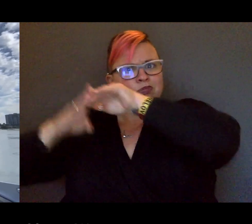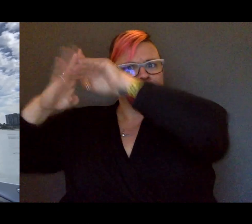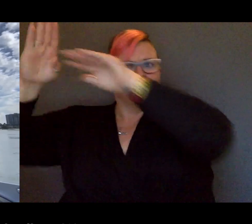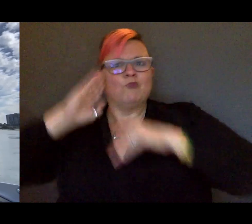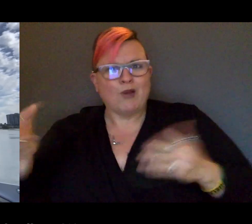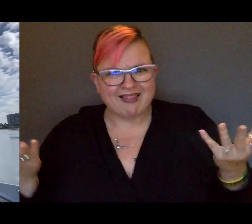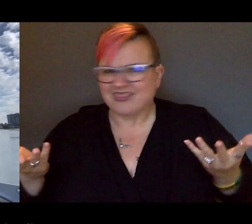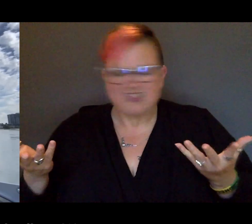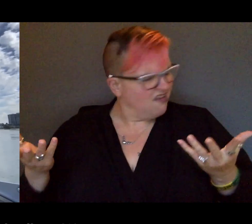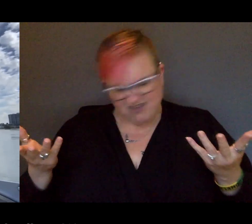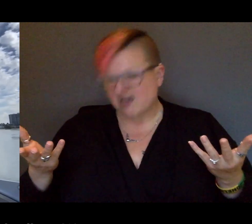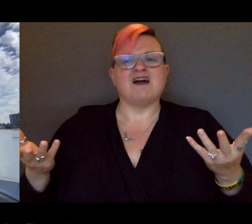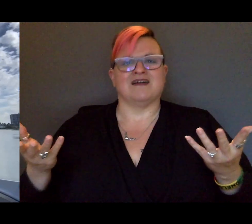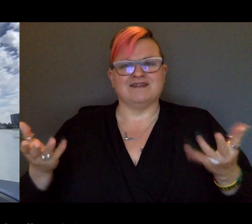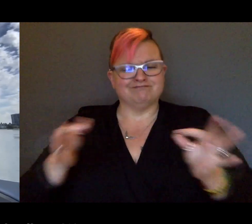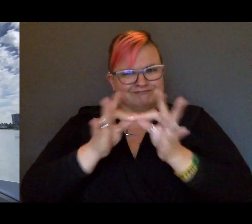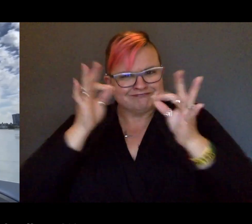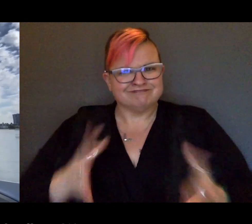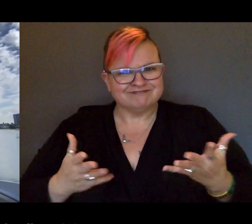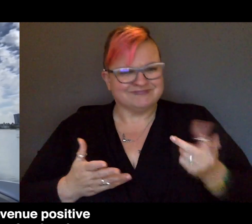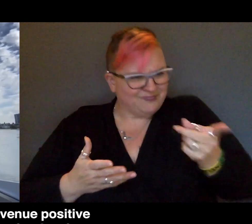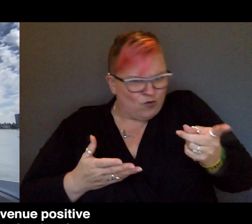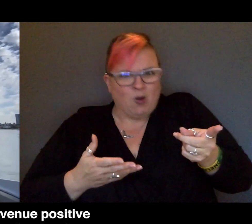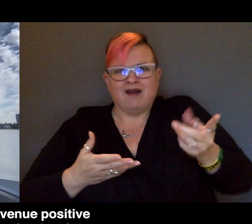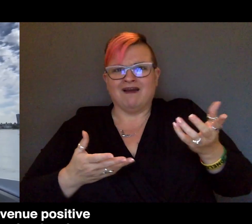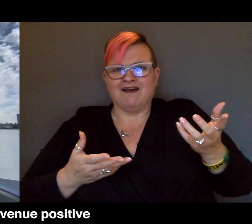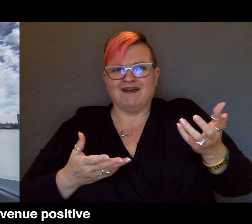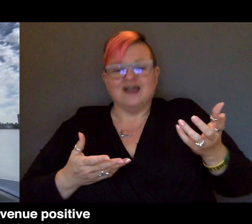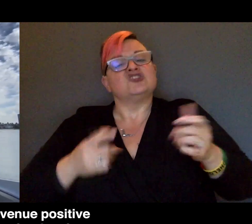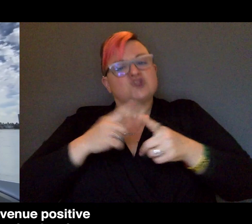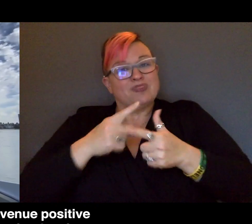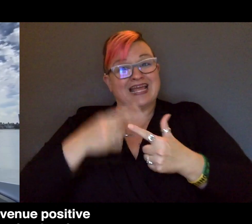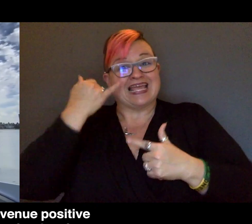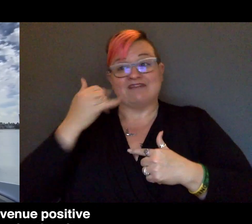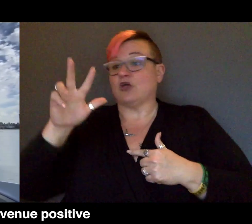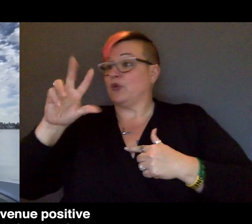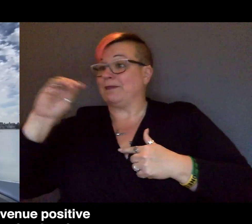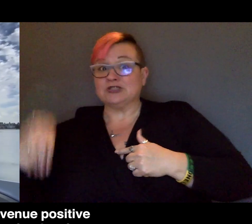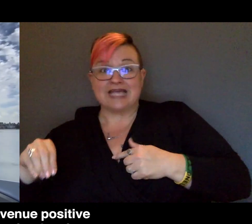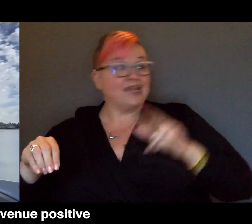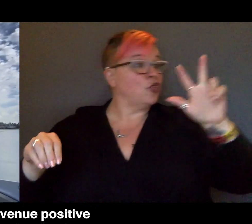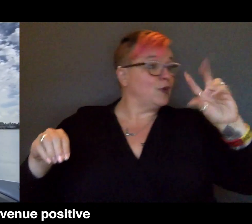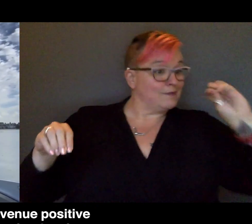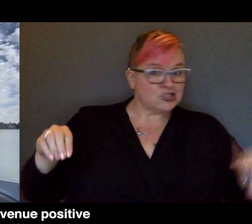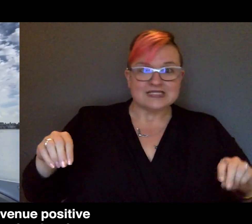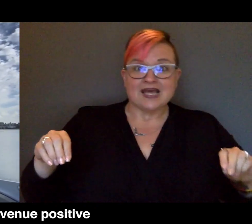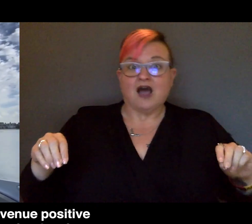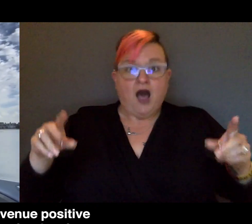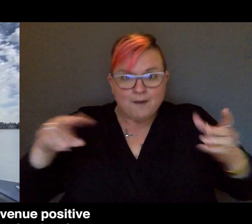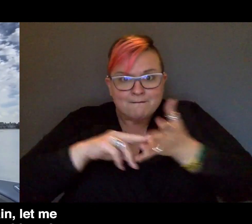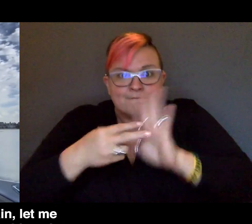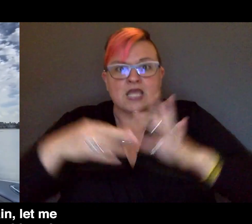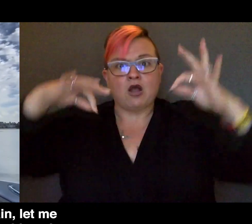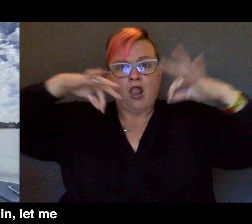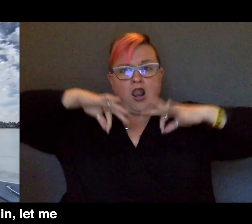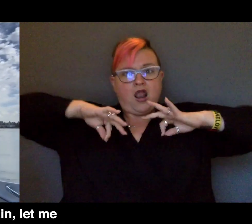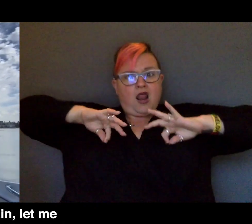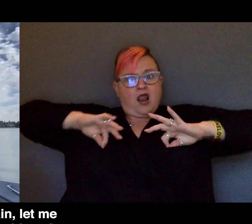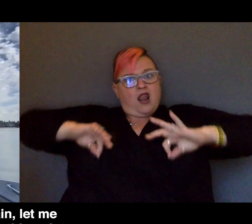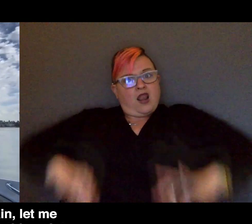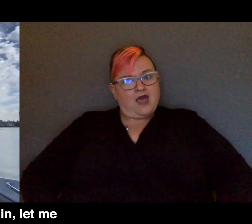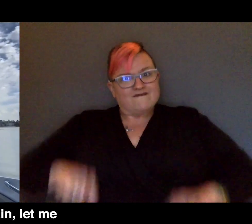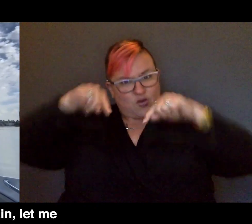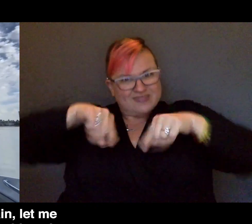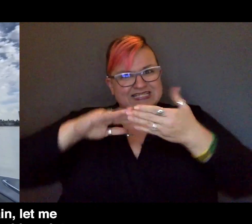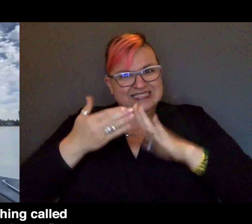tax 3% and they made oil tax 3%, it would be revenue positive in a major way for the city. And again,